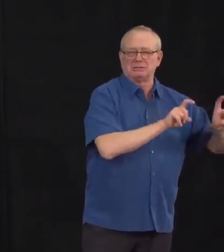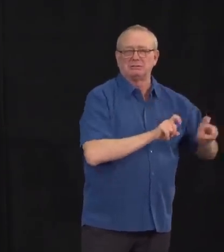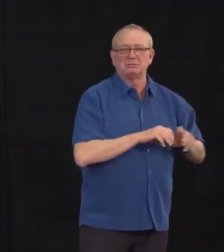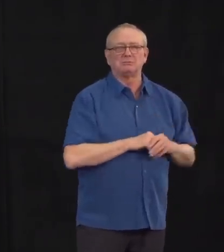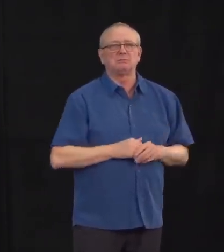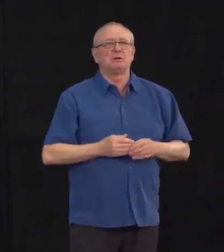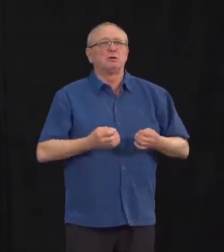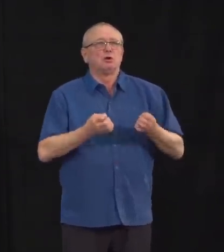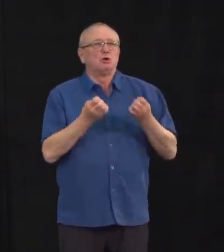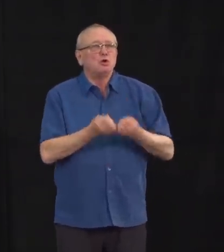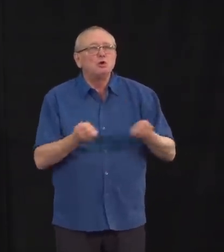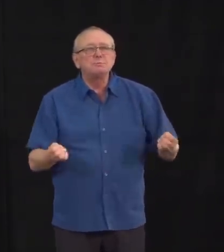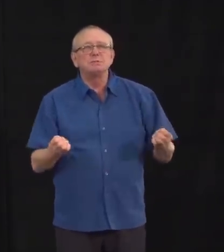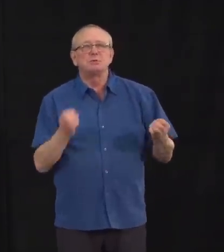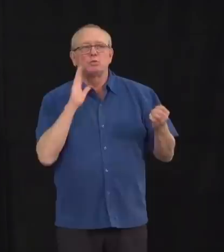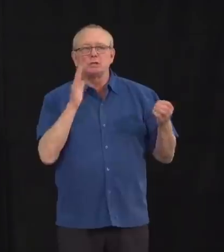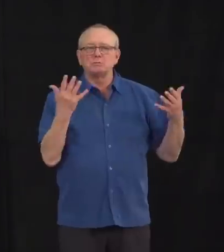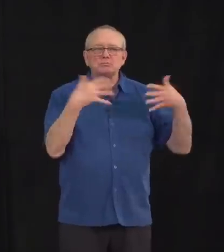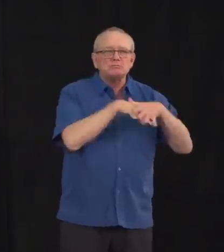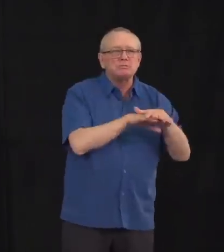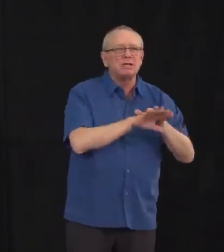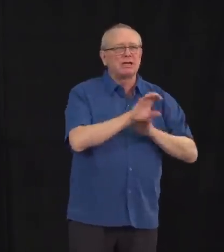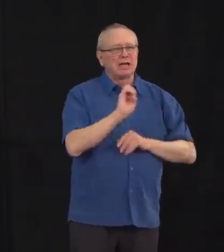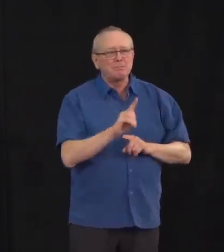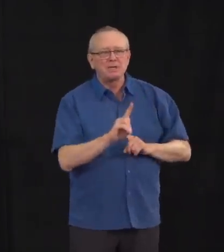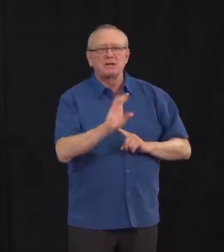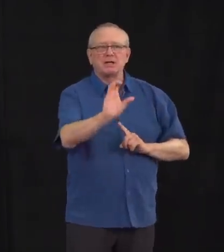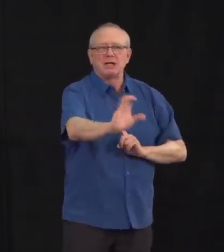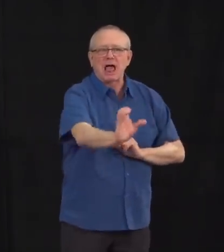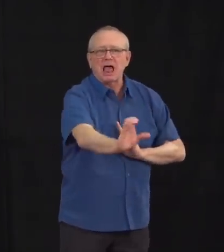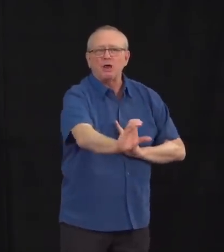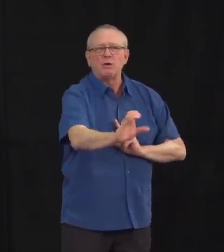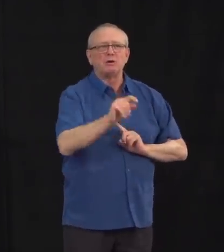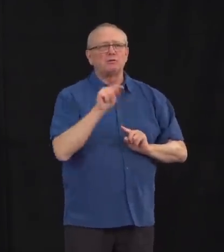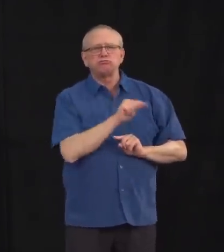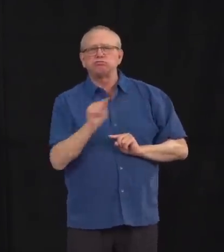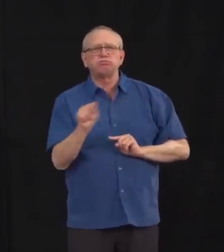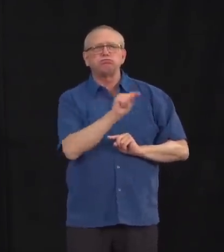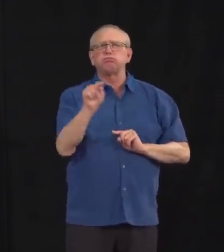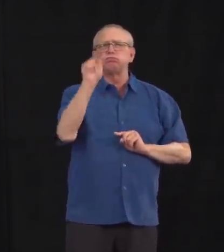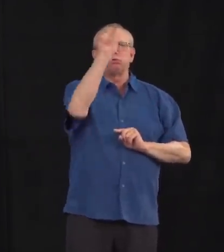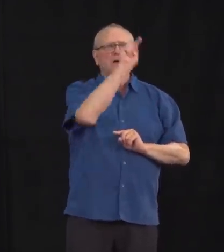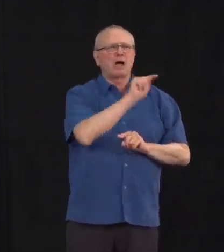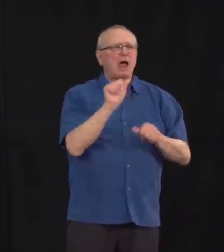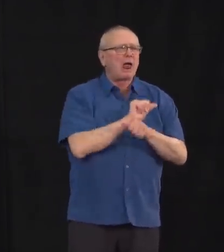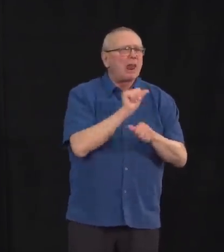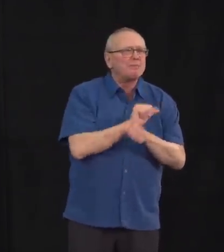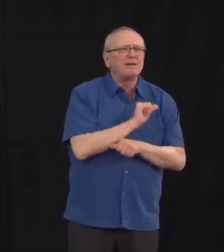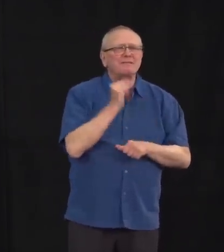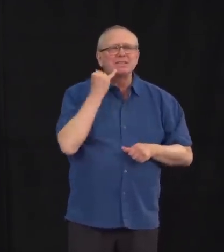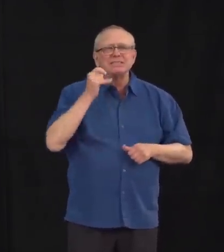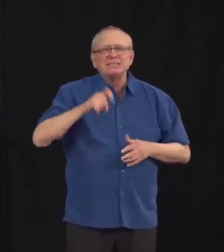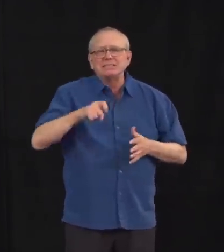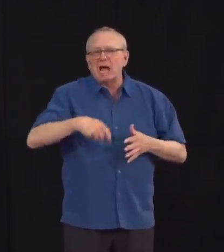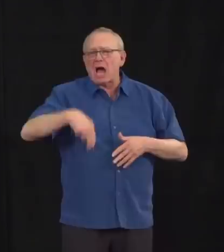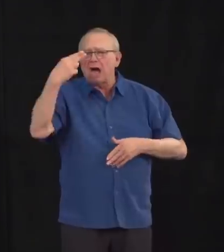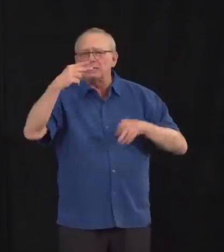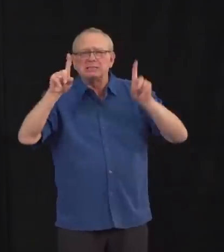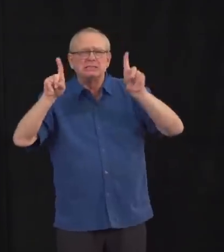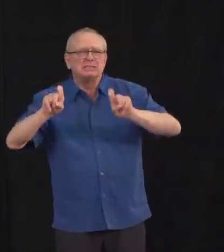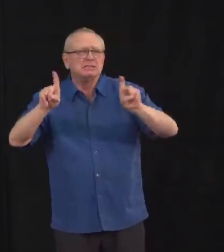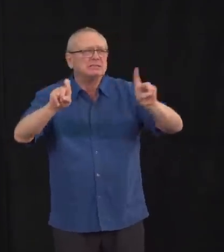Calgary, and will be located around the province at sites where it's most needed. And this is going to ease the